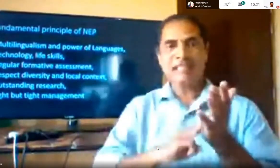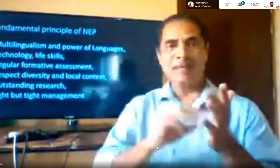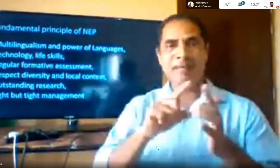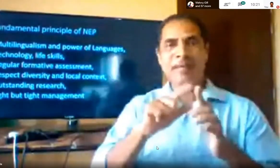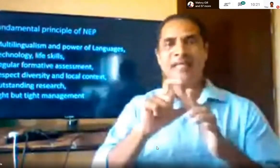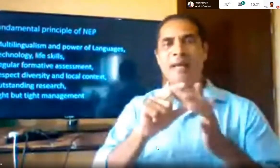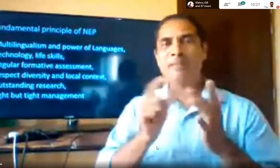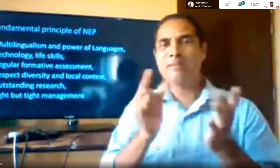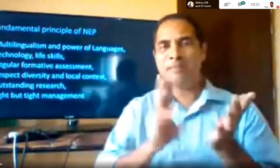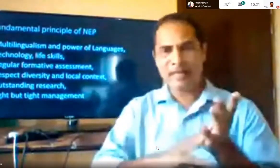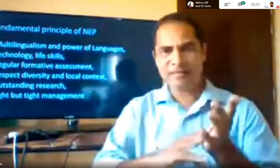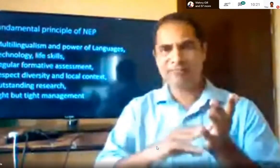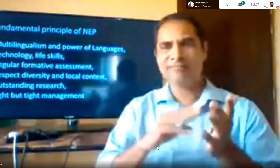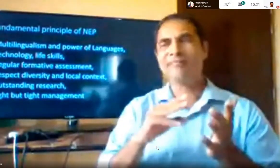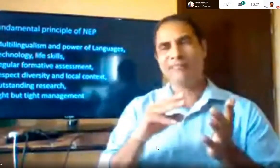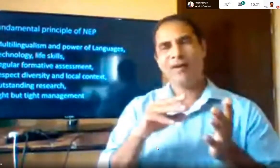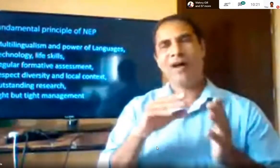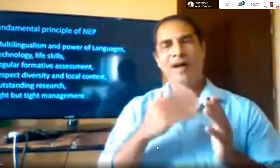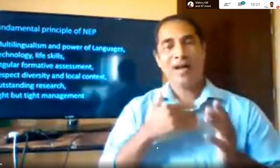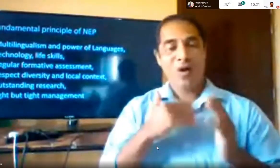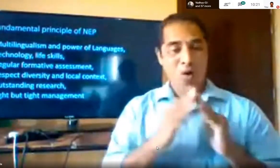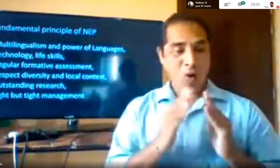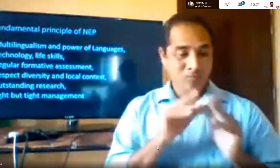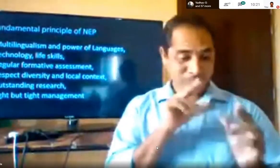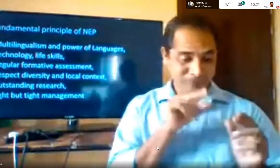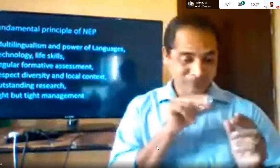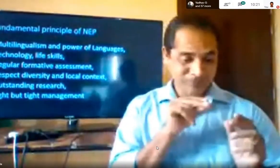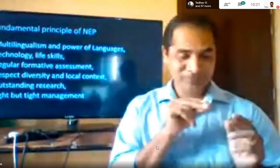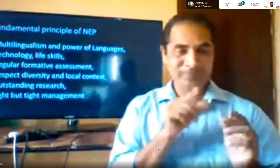8. But in national education policy,